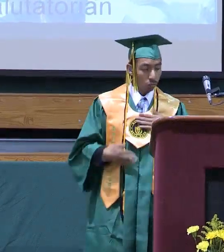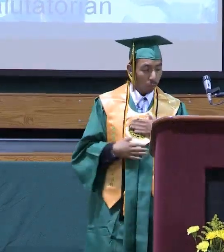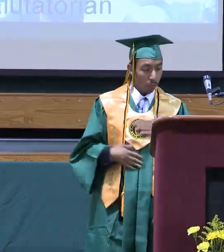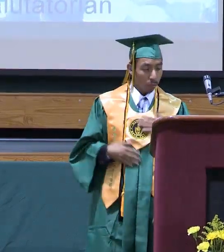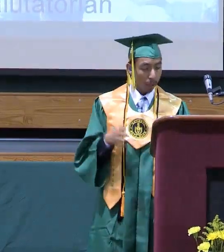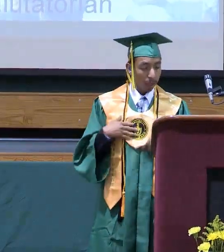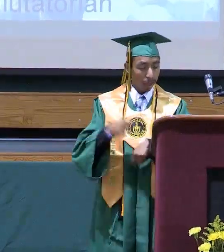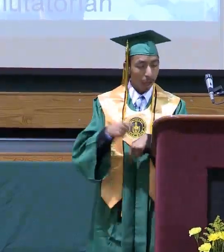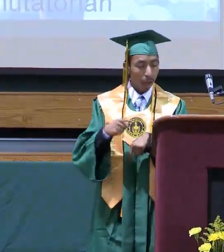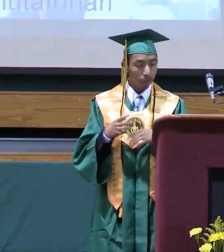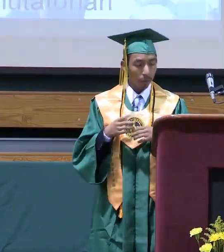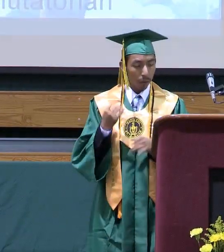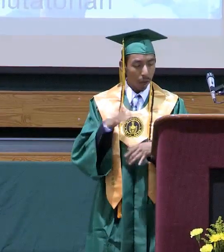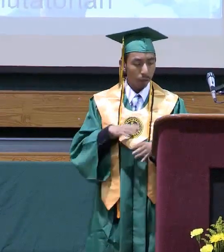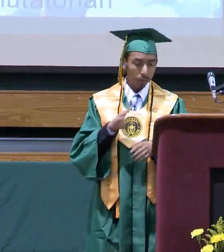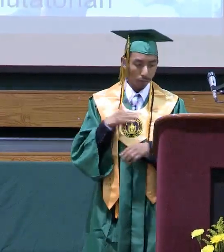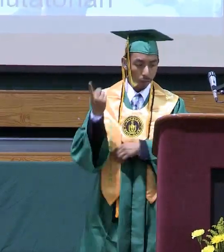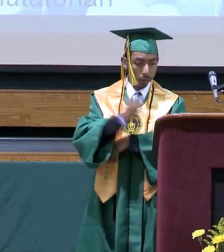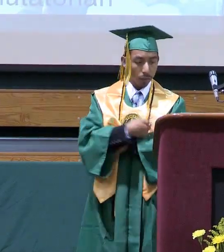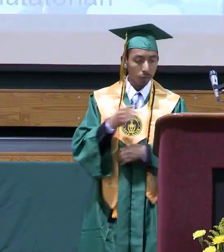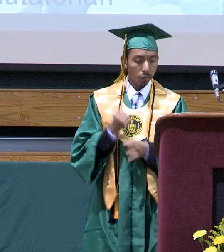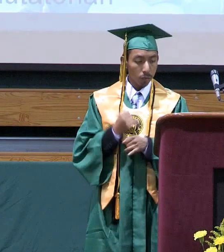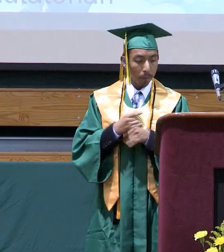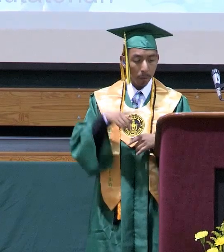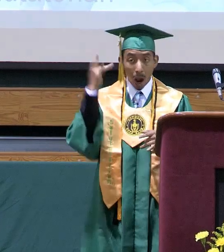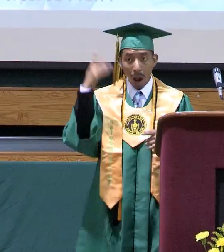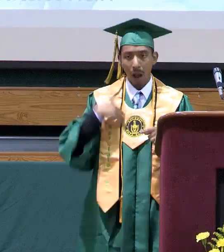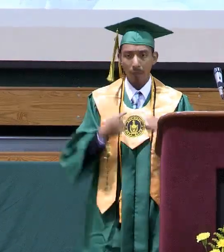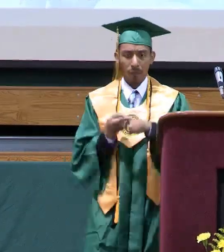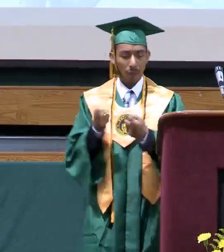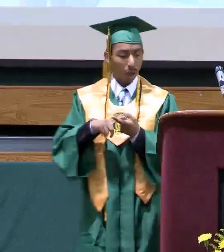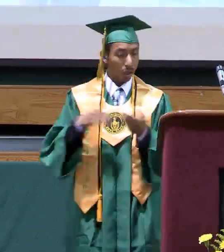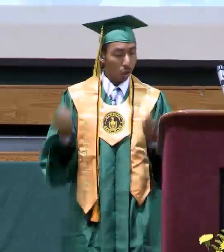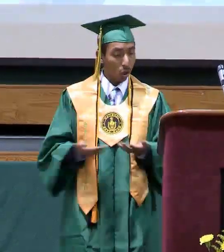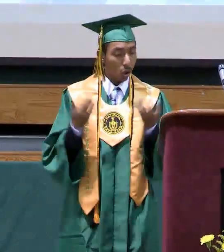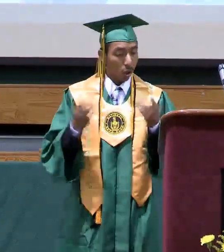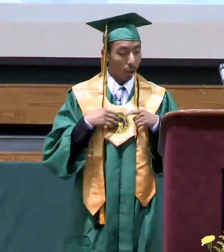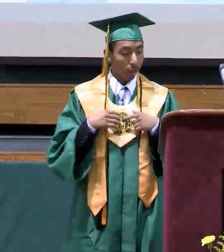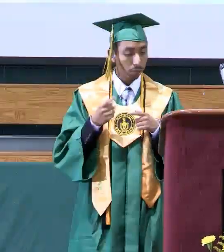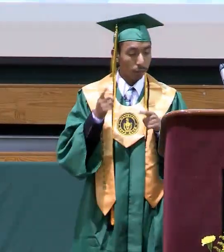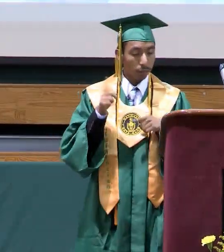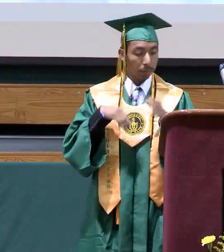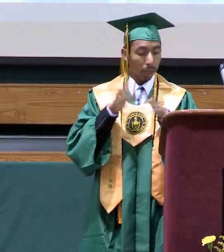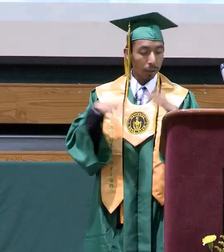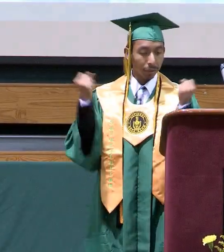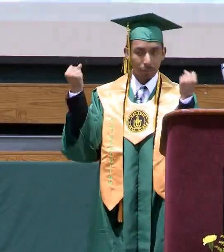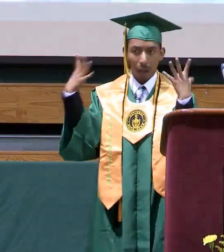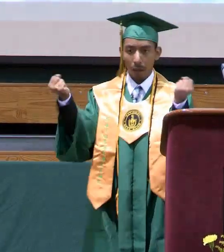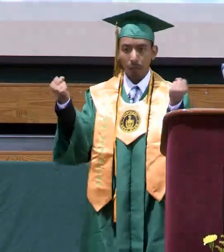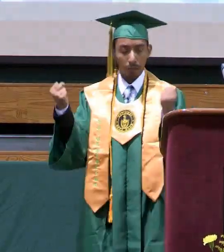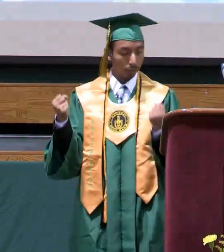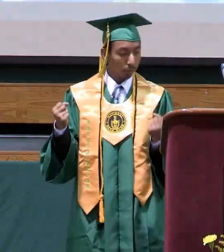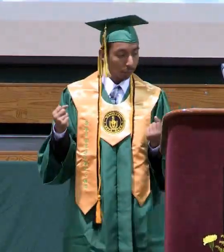I've really enjoyed my time here at the Georgia School for the Deaf. One of the reasons for that are the friends that I